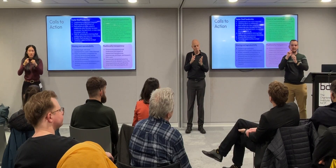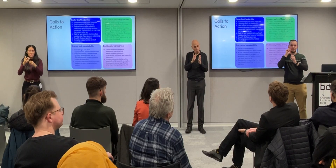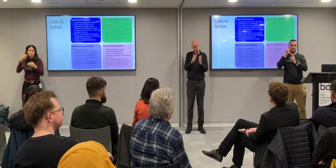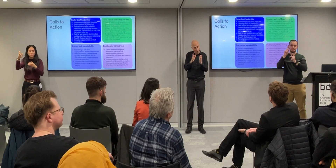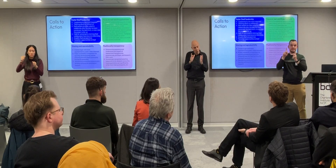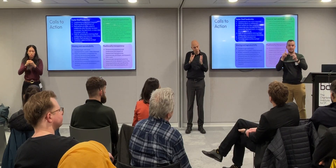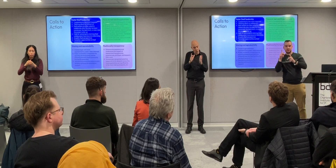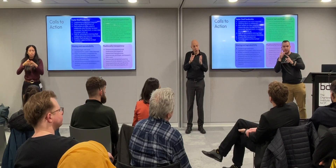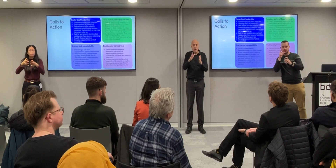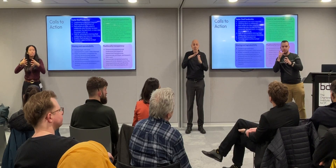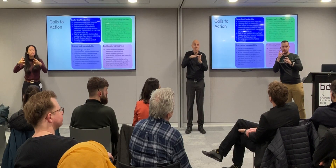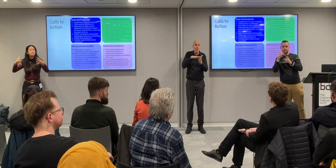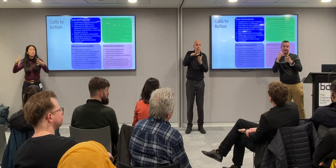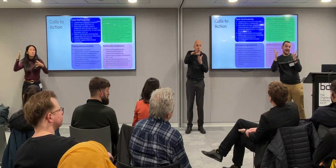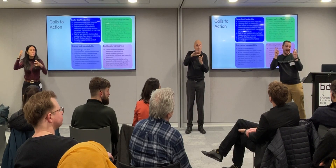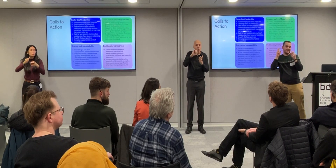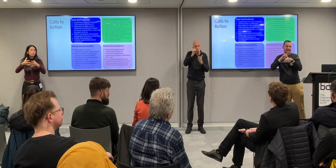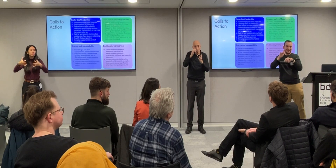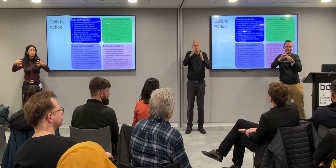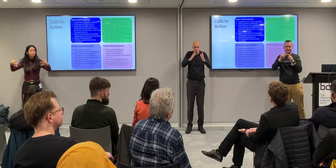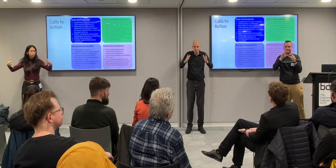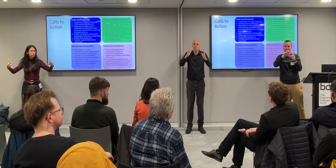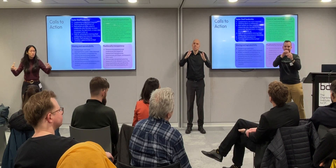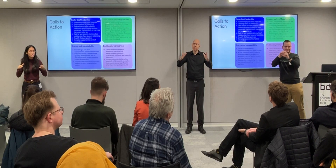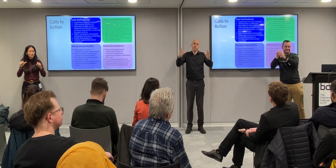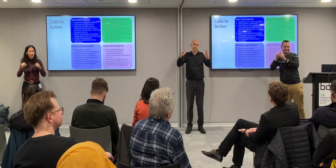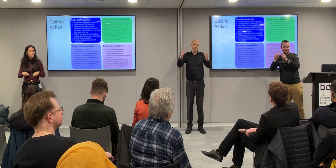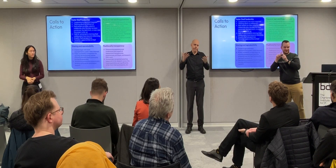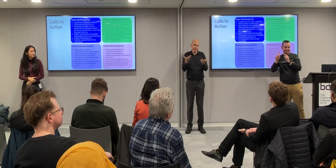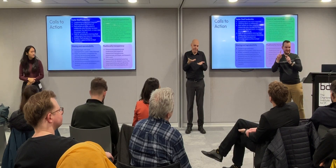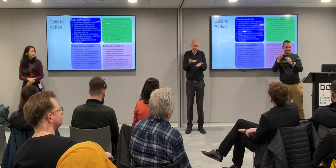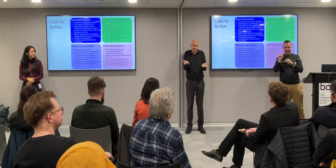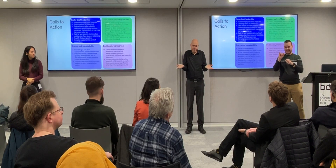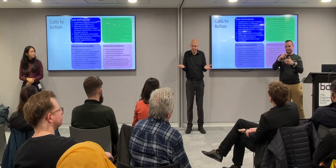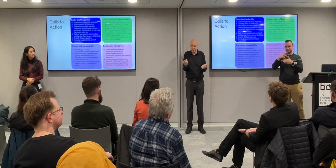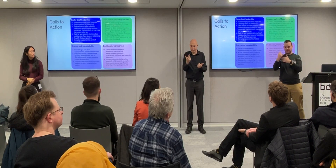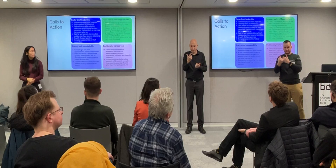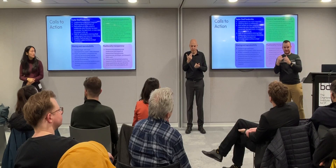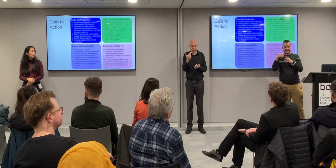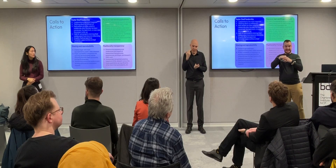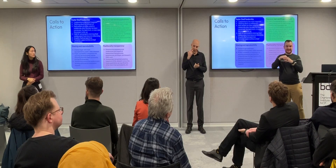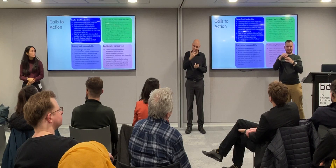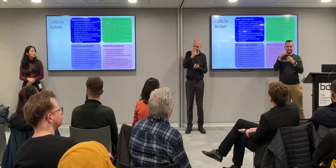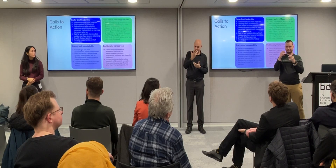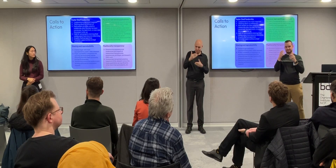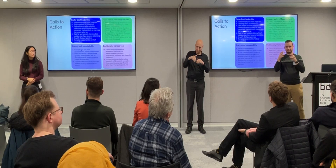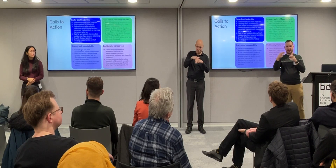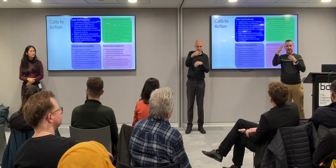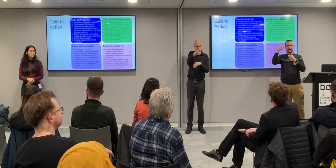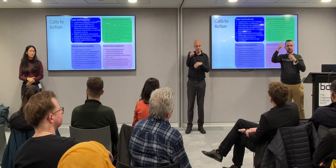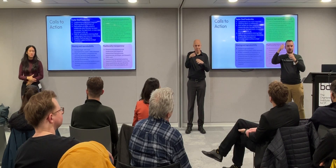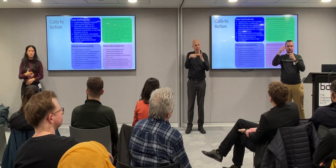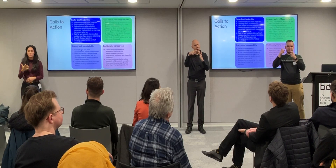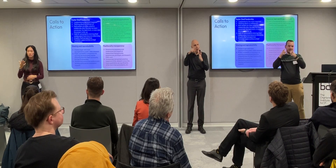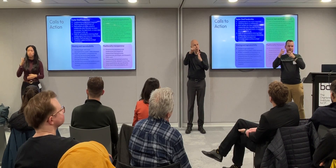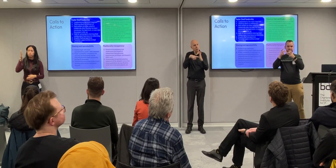And of course, in the future, we will have more and more deaf people who are available to be involved in AI